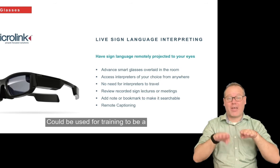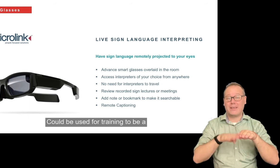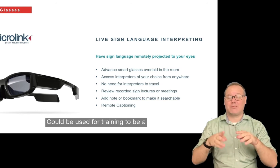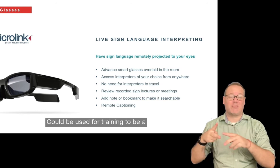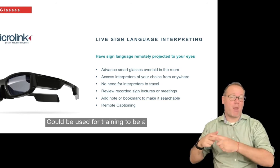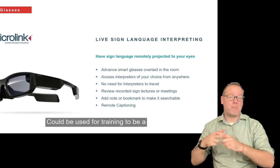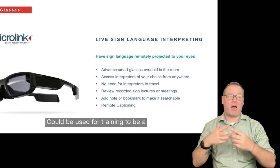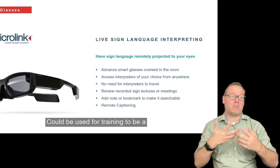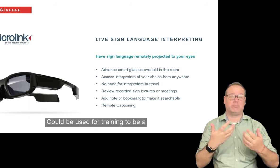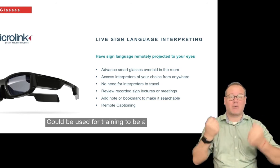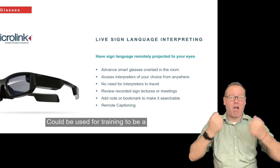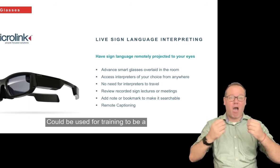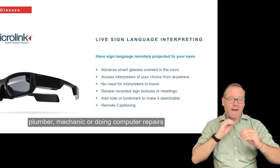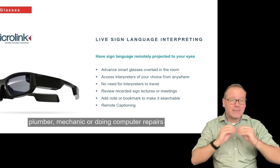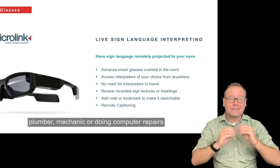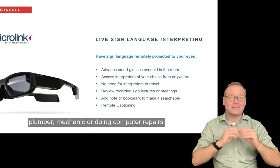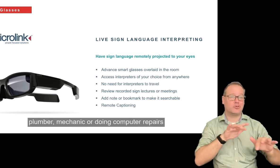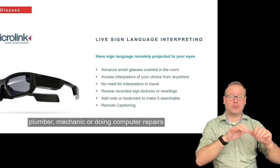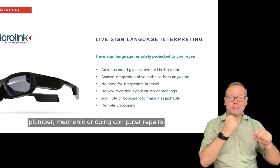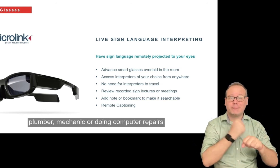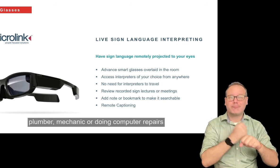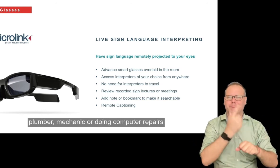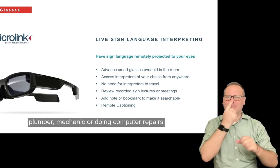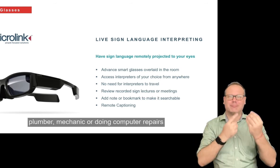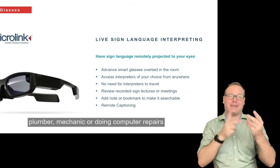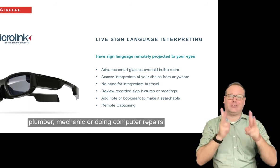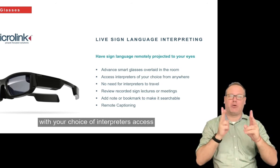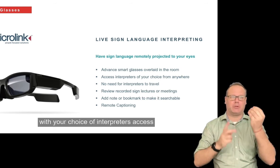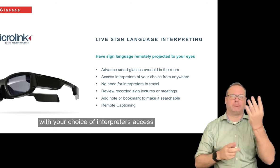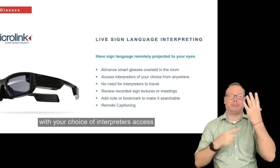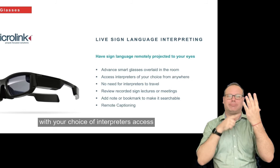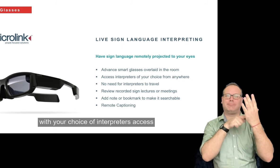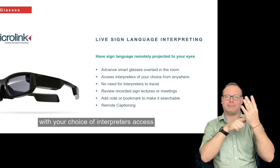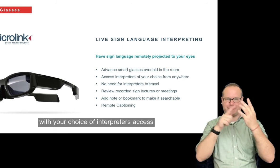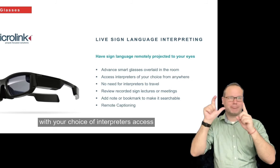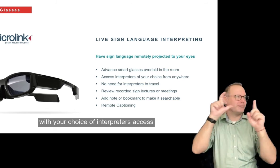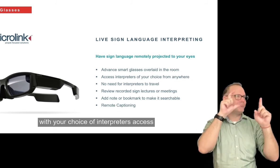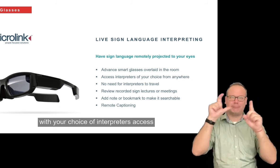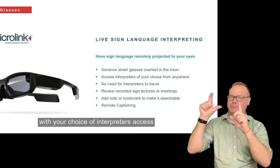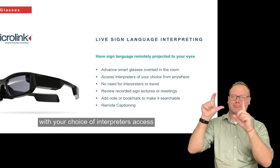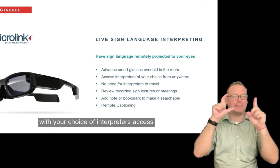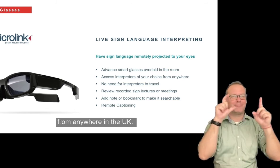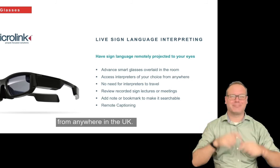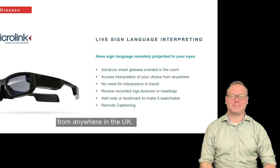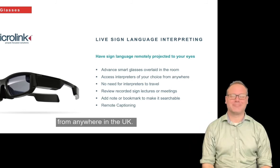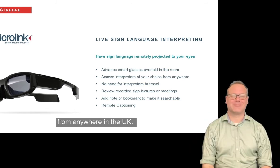for training to be a plumber, mechanic, or doing computer repairs with your choice of interpreters accessed from anywhere in the